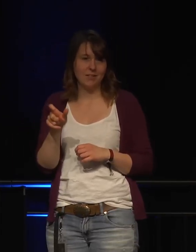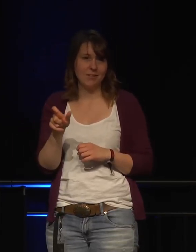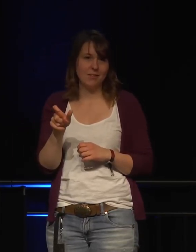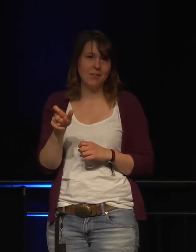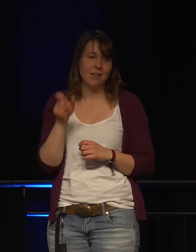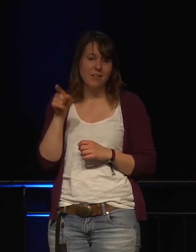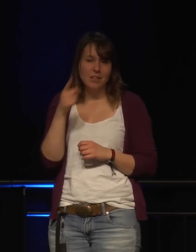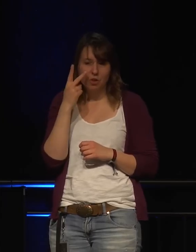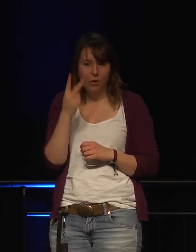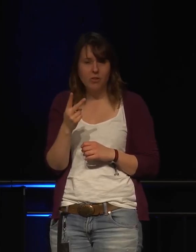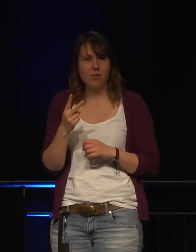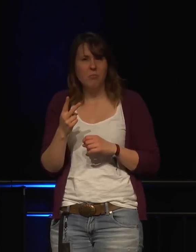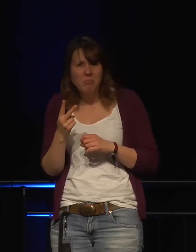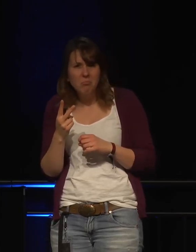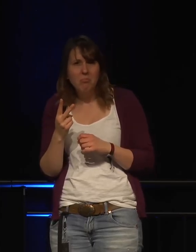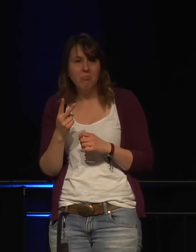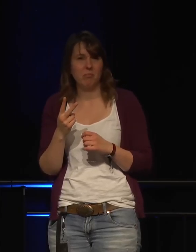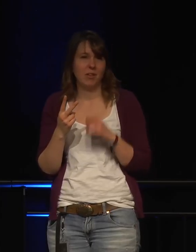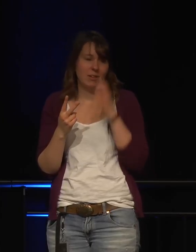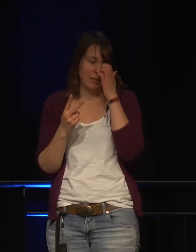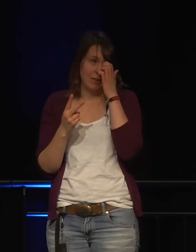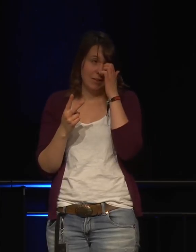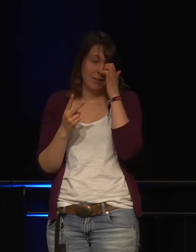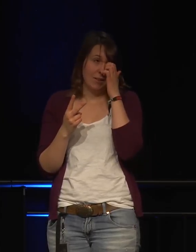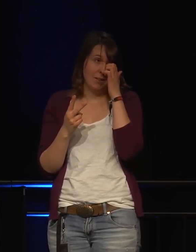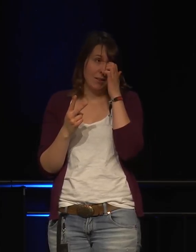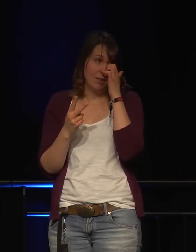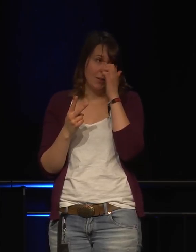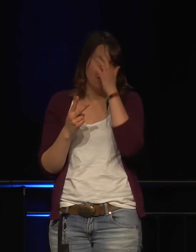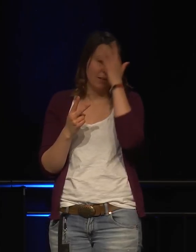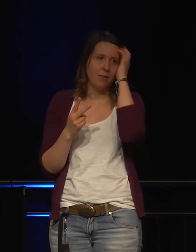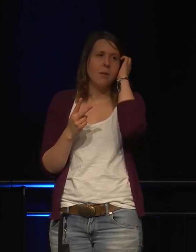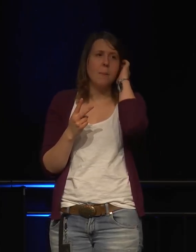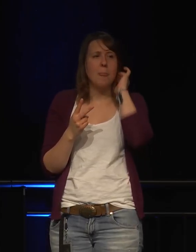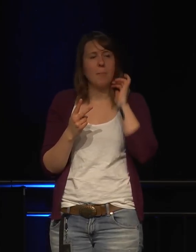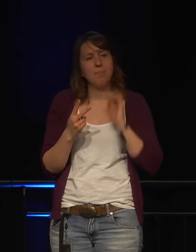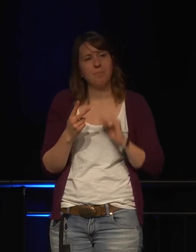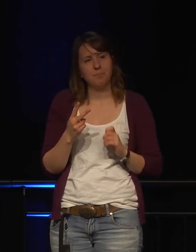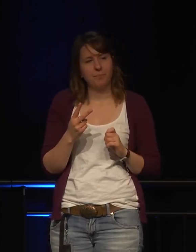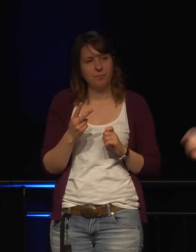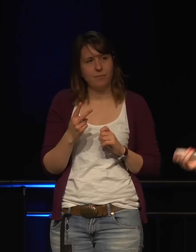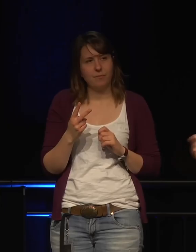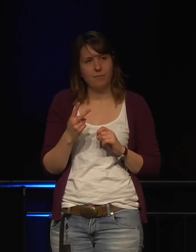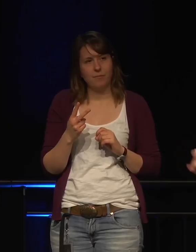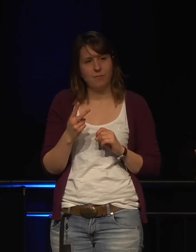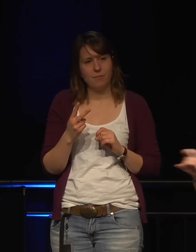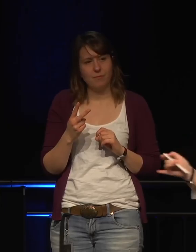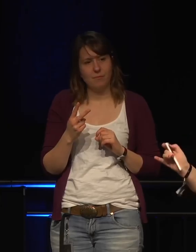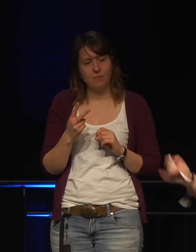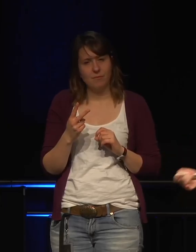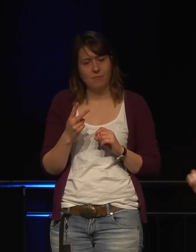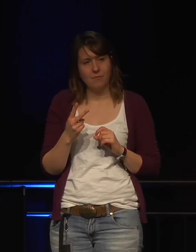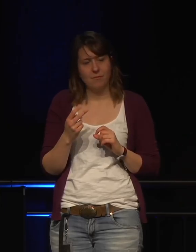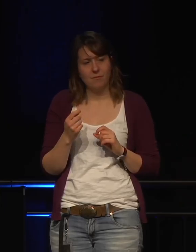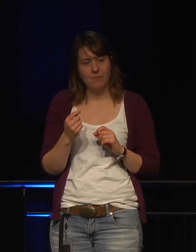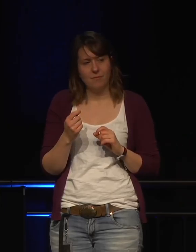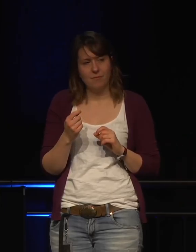And this was a female security expert who was doing this research about